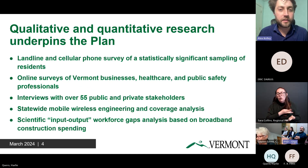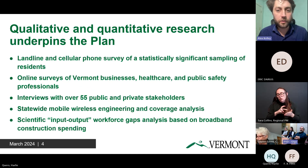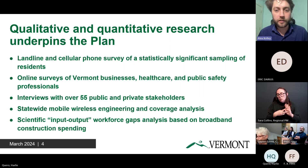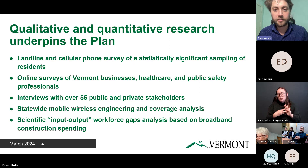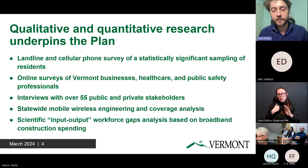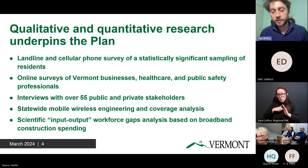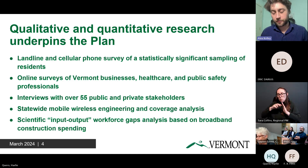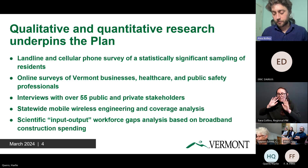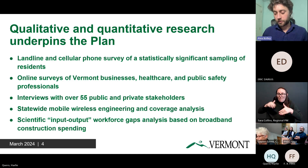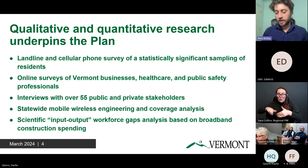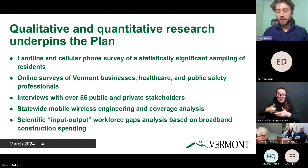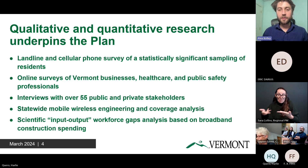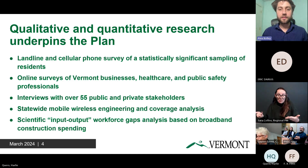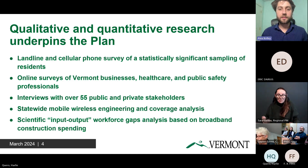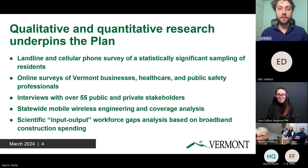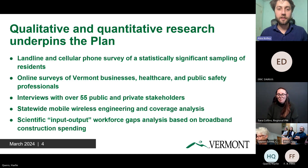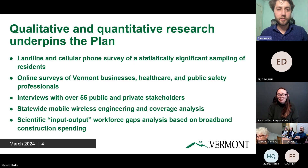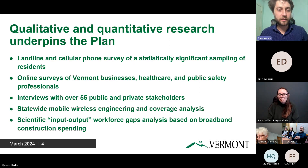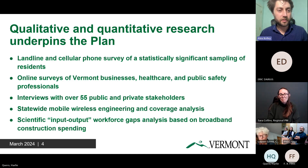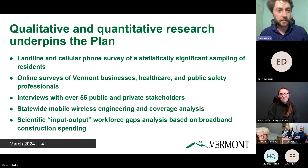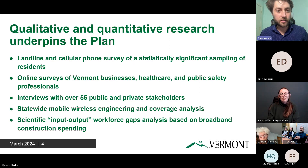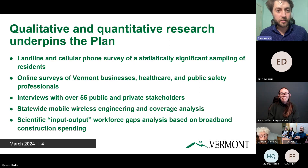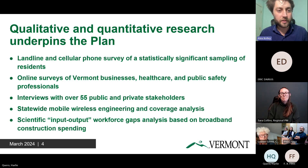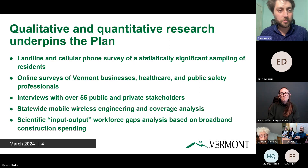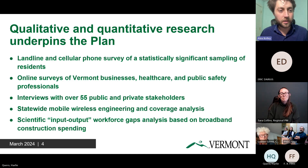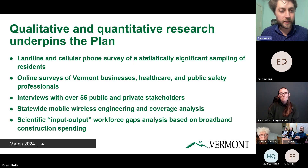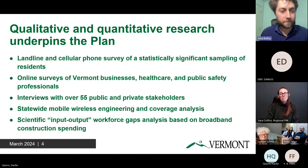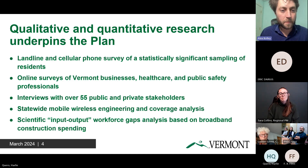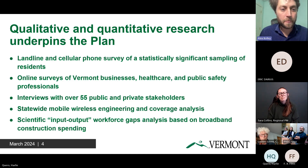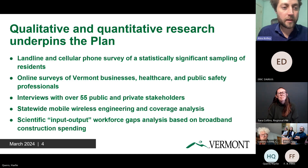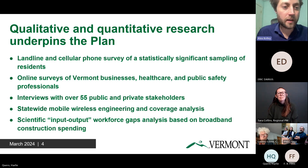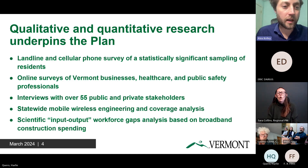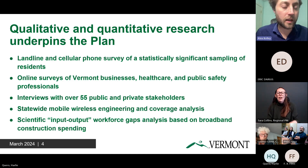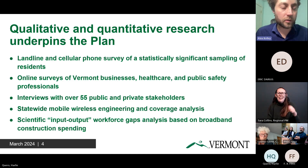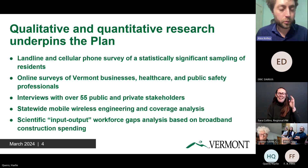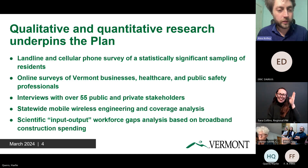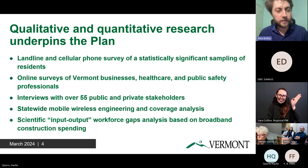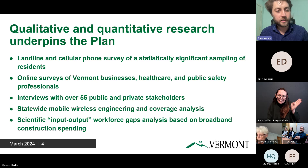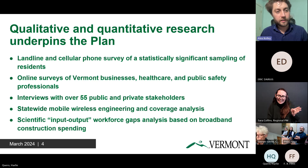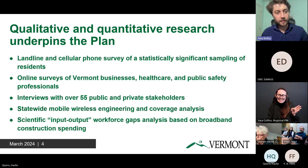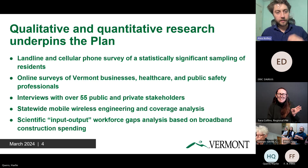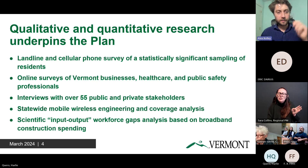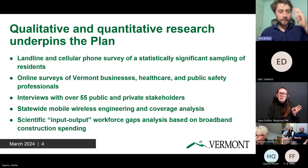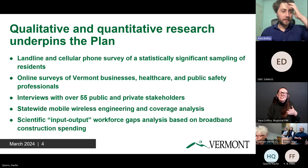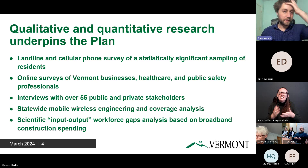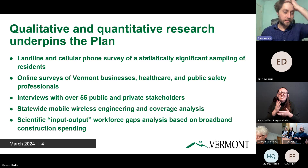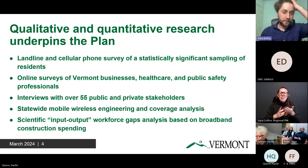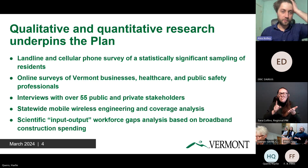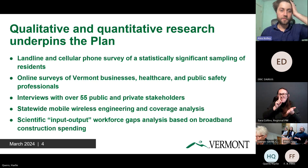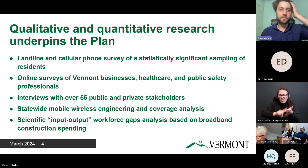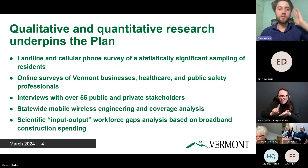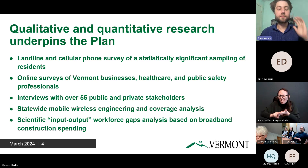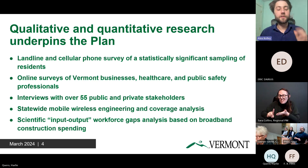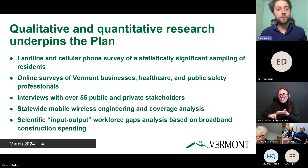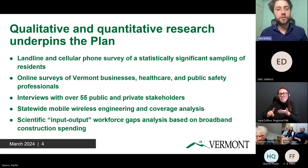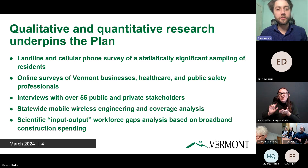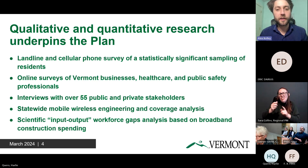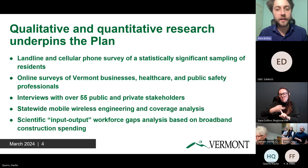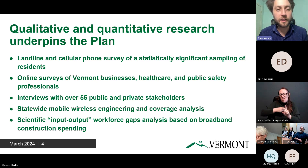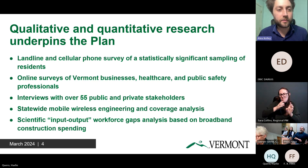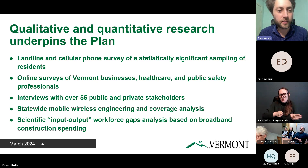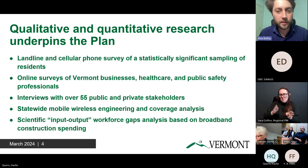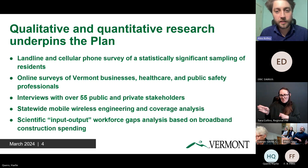Again, here's a quick selection of some of the elements, research that underpin the plan. We did a landline and cellular